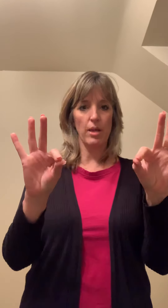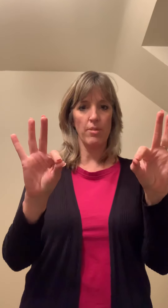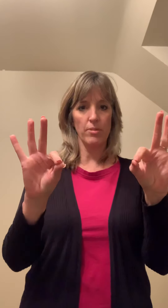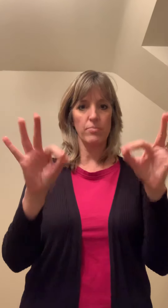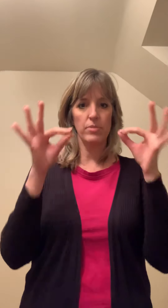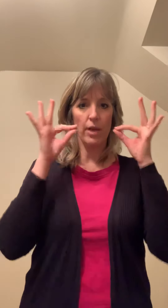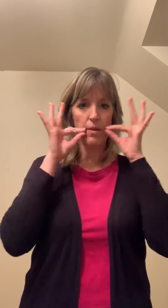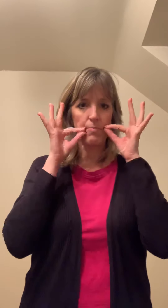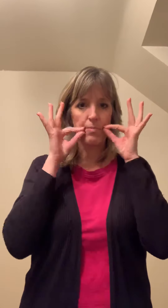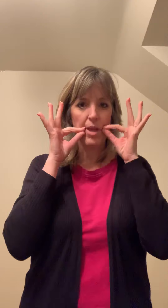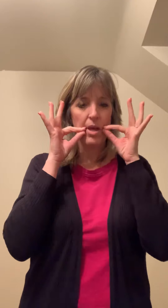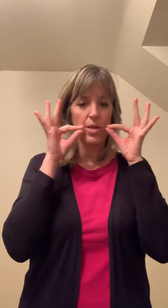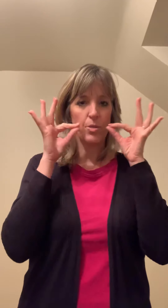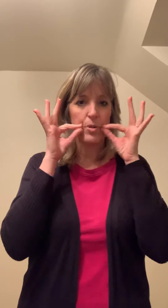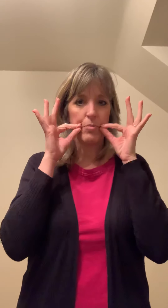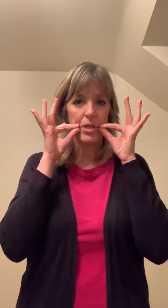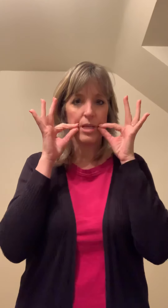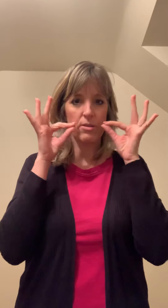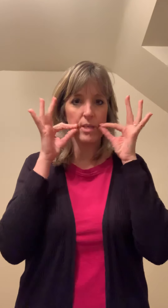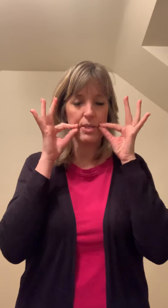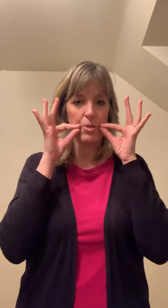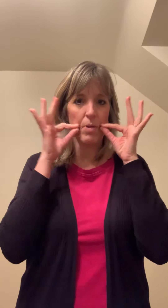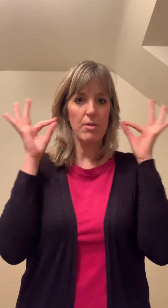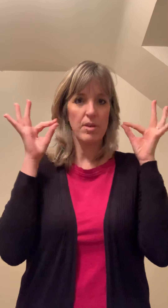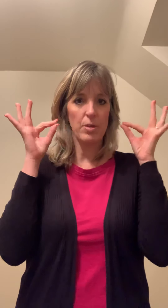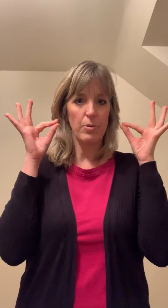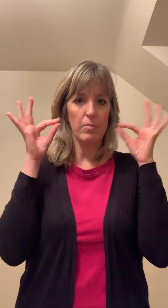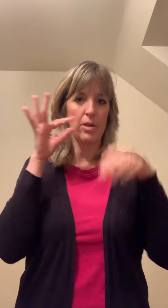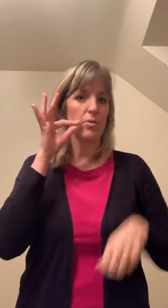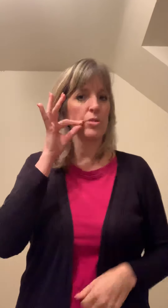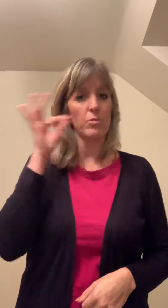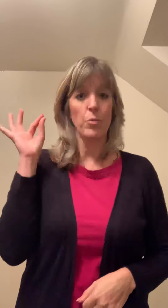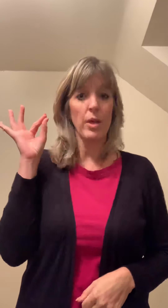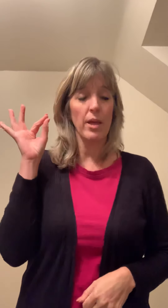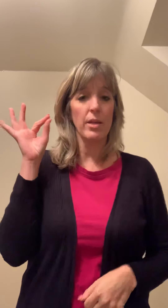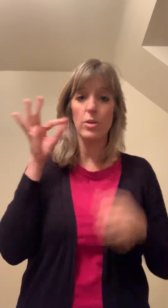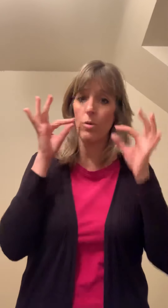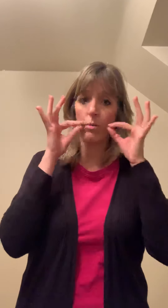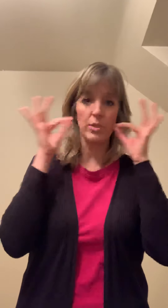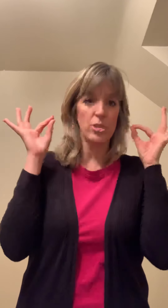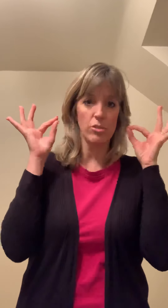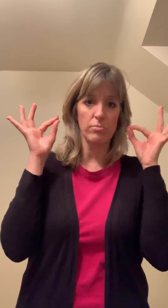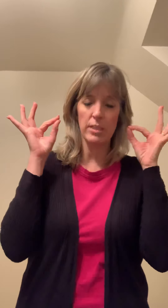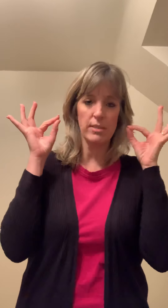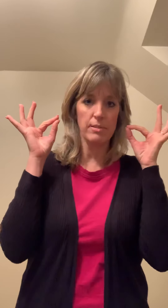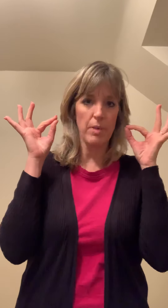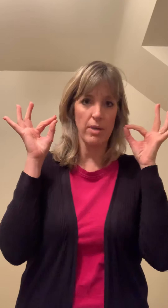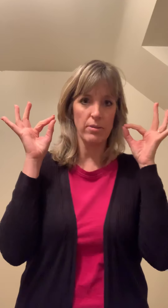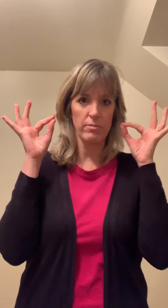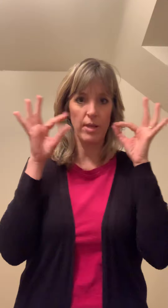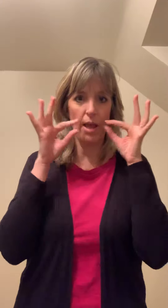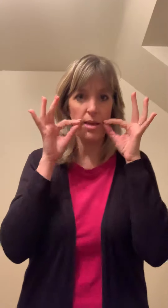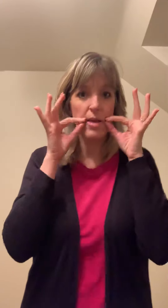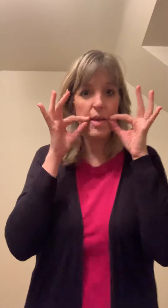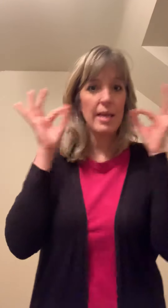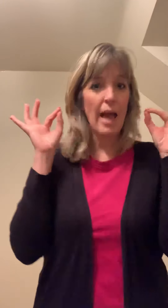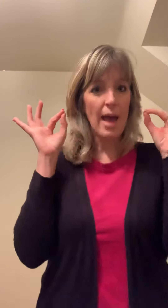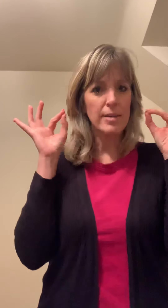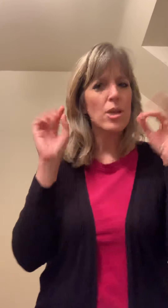together, okay? And you put them on either sides of your mouth and you pull them out. You can do it with one hand or with two. It doesn't matter, okay? Cat.